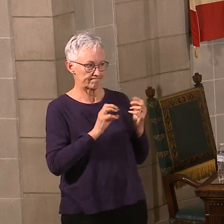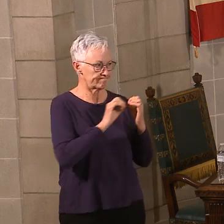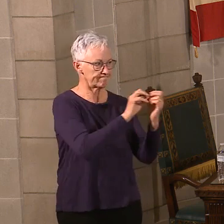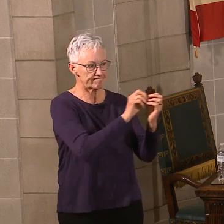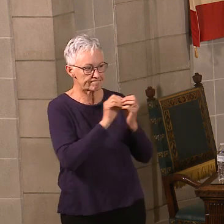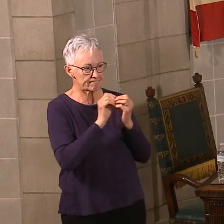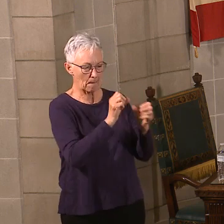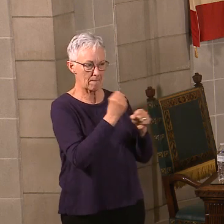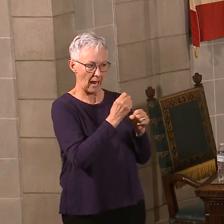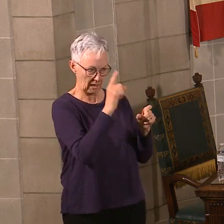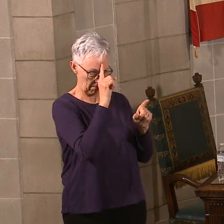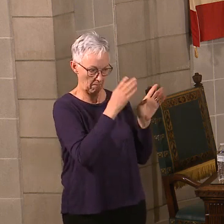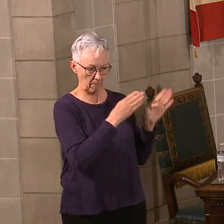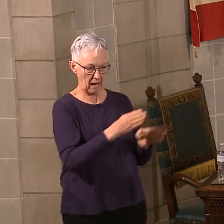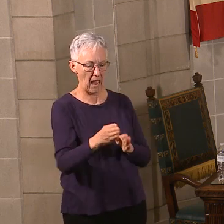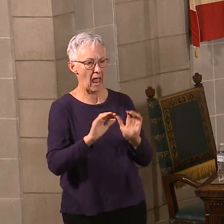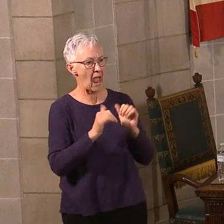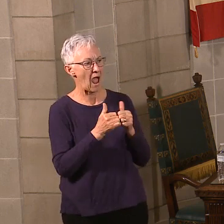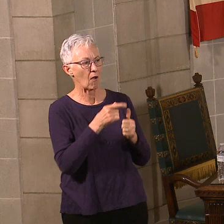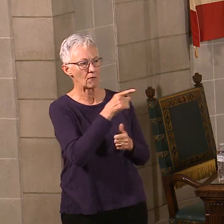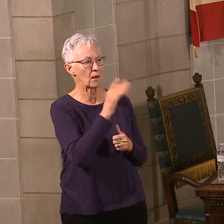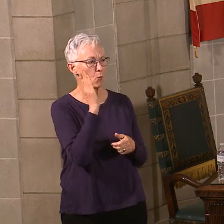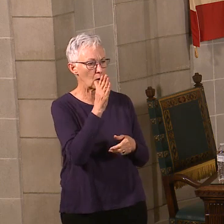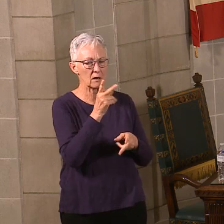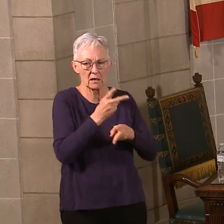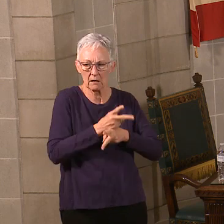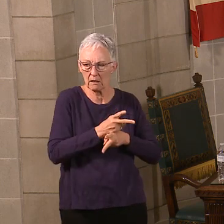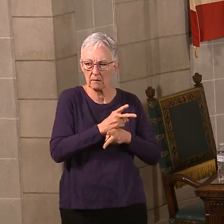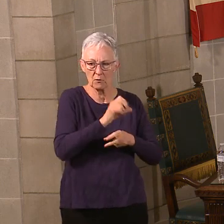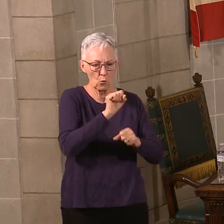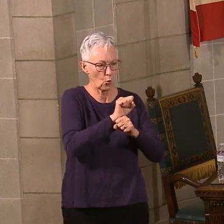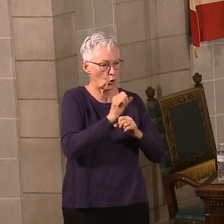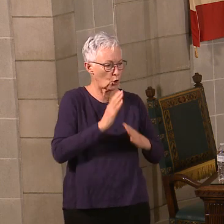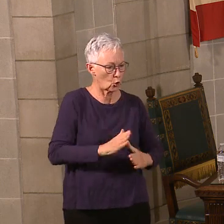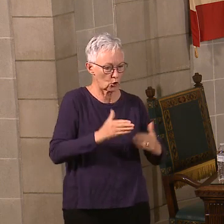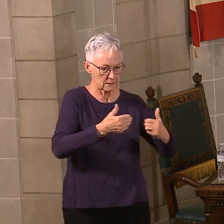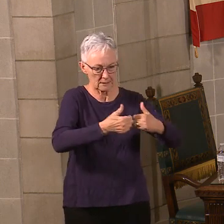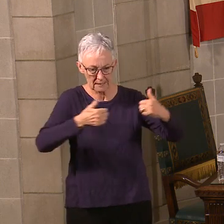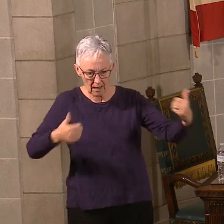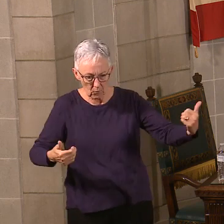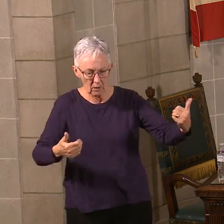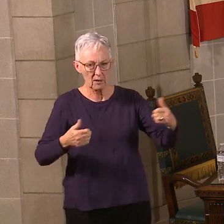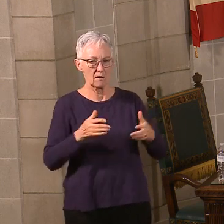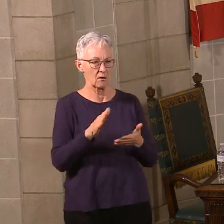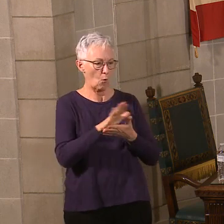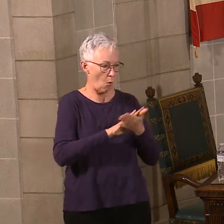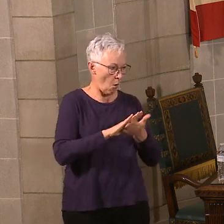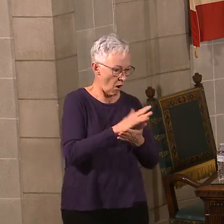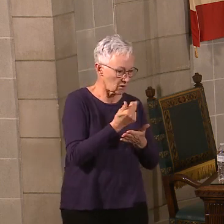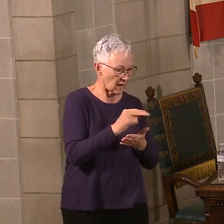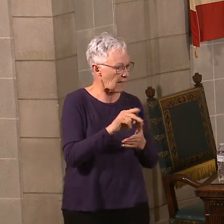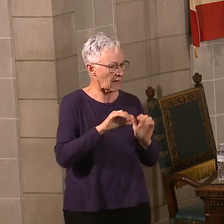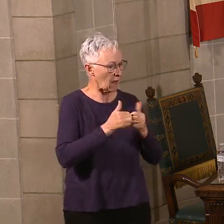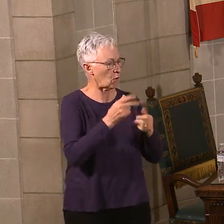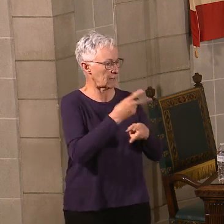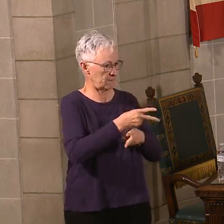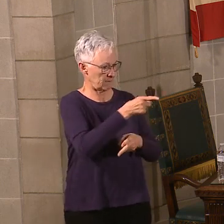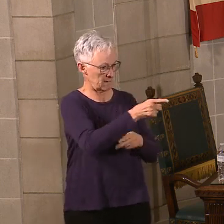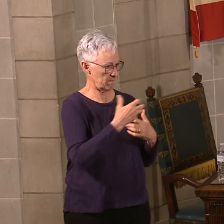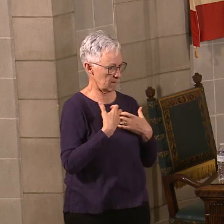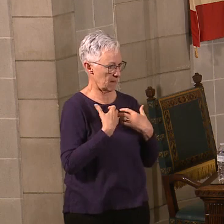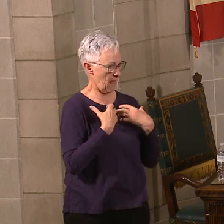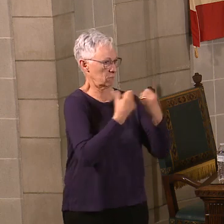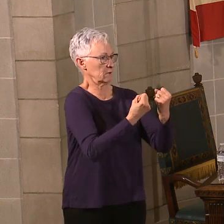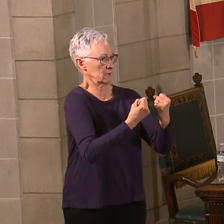steps they are taking specifically with regard to their teammates to be able to help protect their health and safety. The